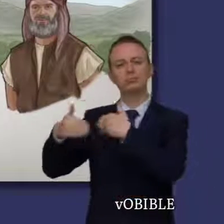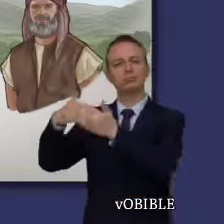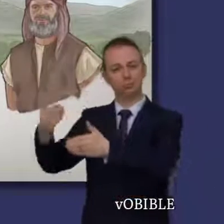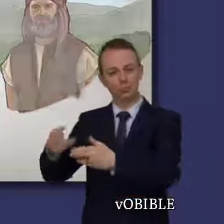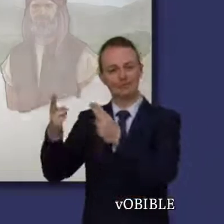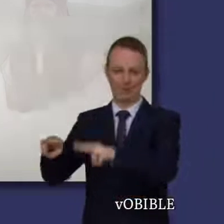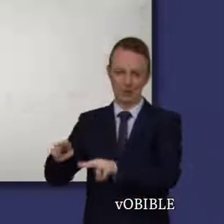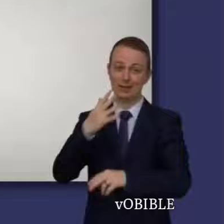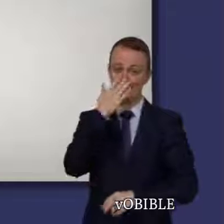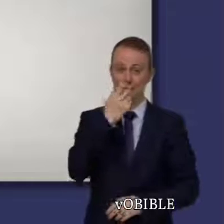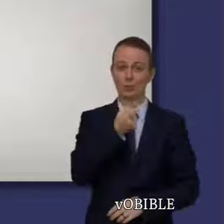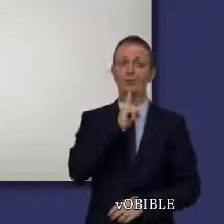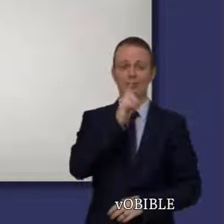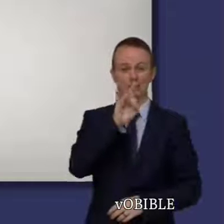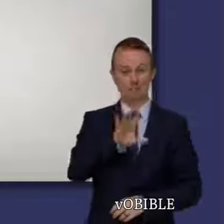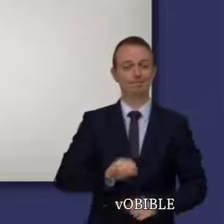110.